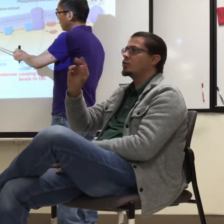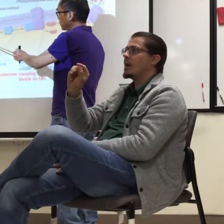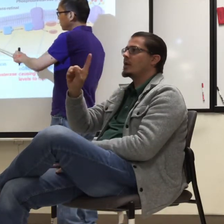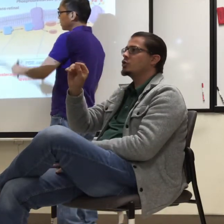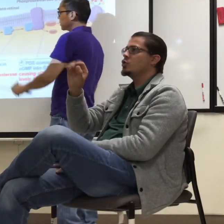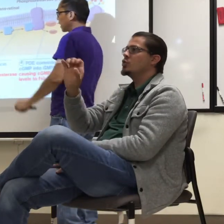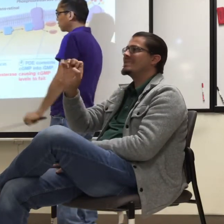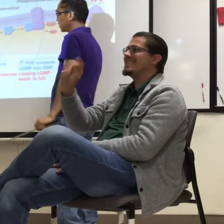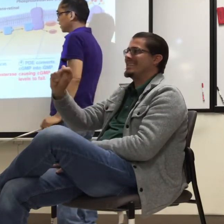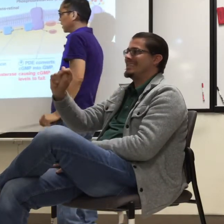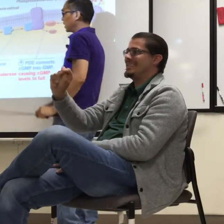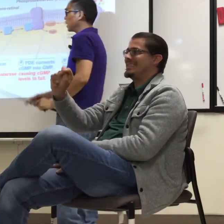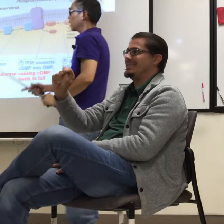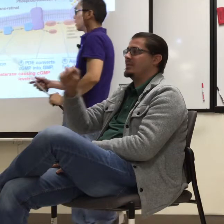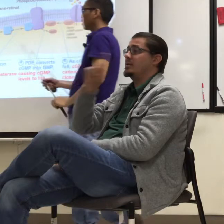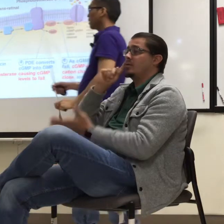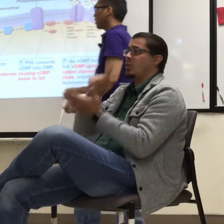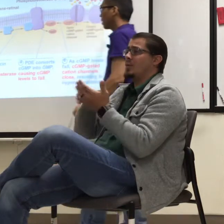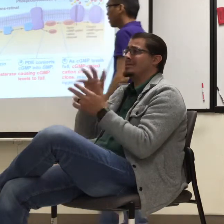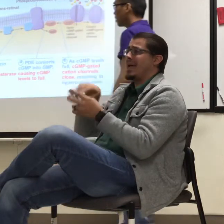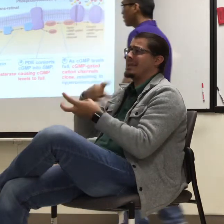Notice what happens to the skeleton key.